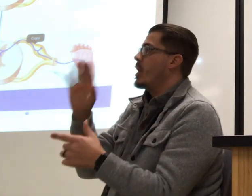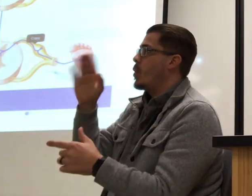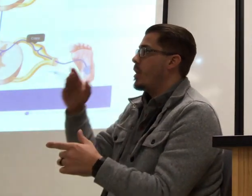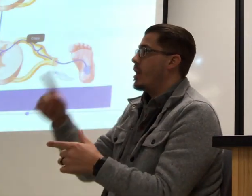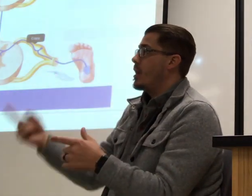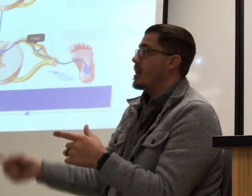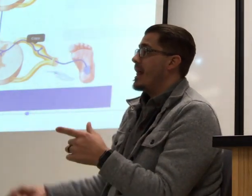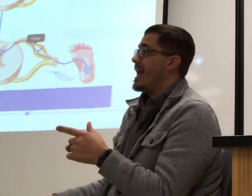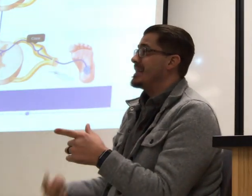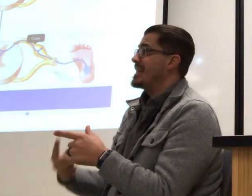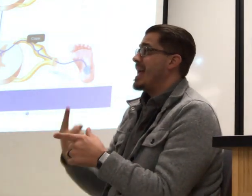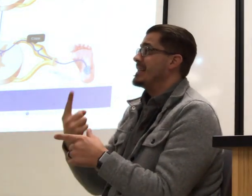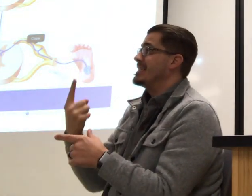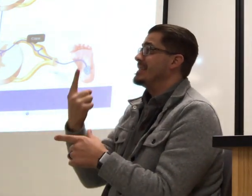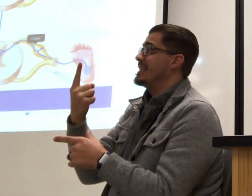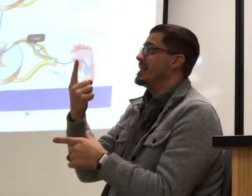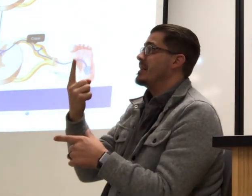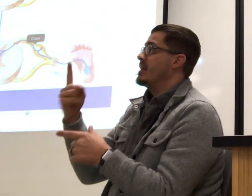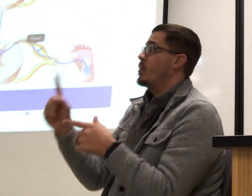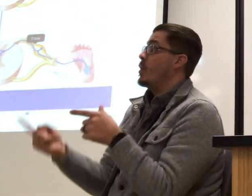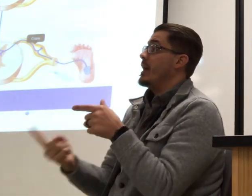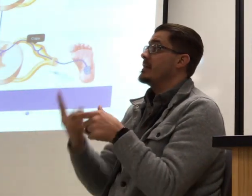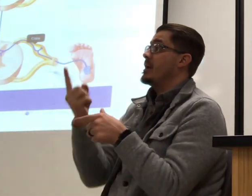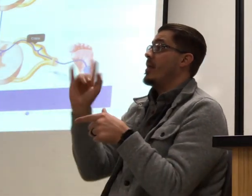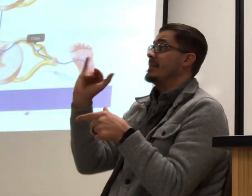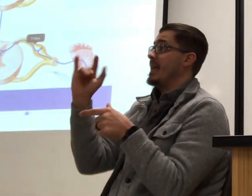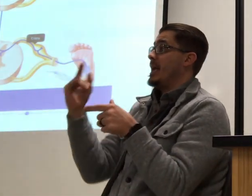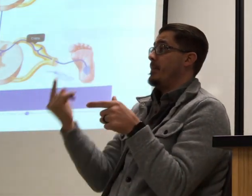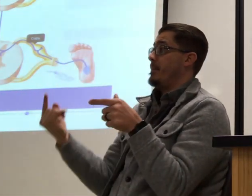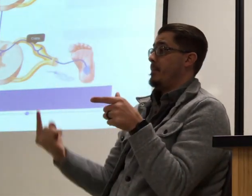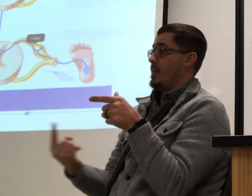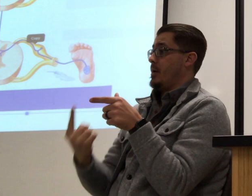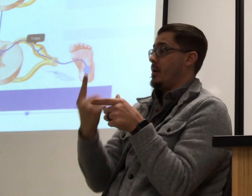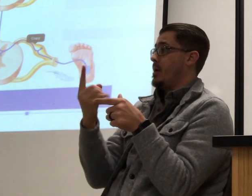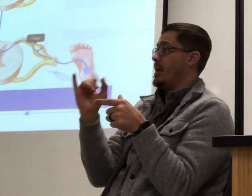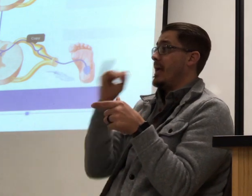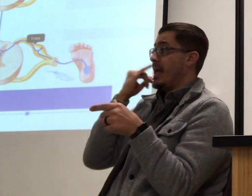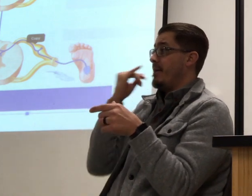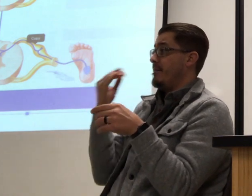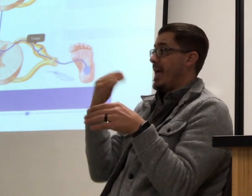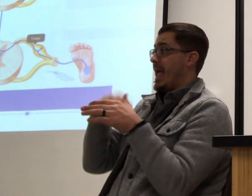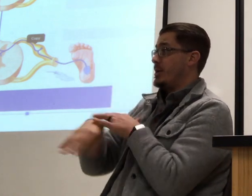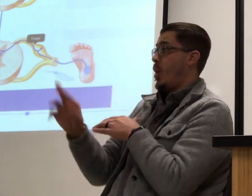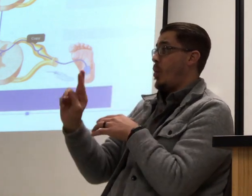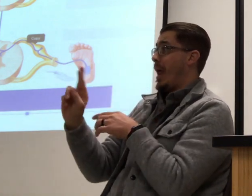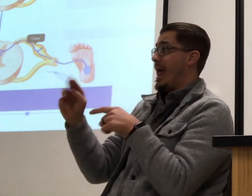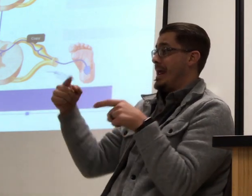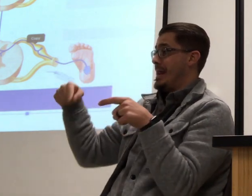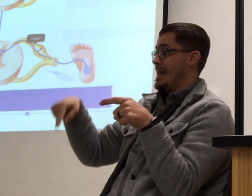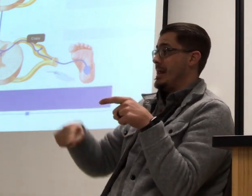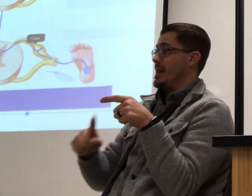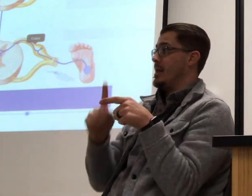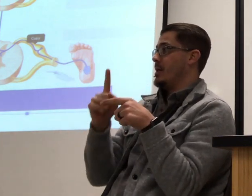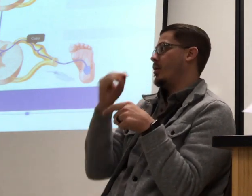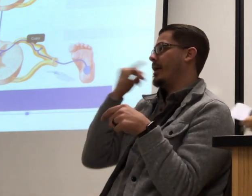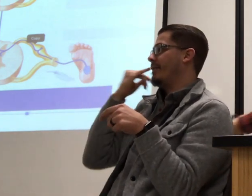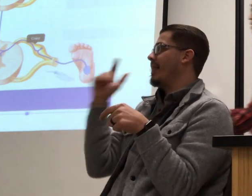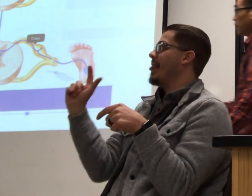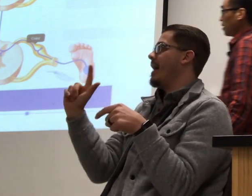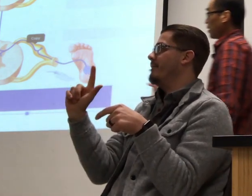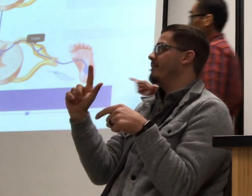ascend on the same side that it enters. So let's say that's the left